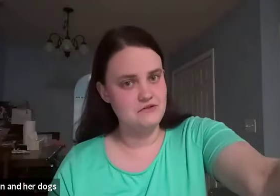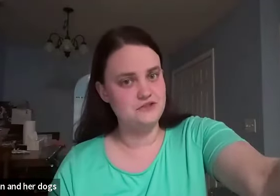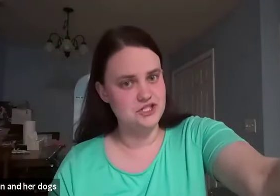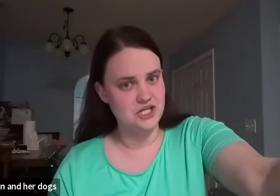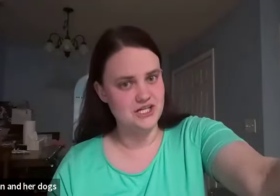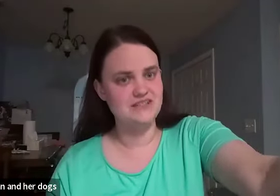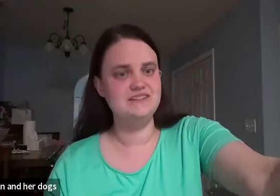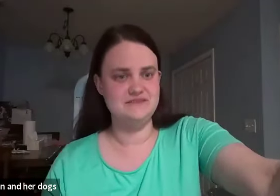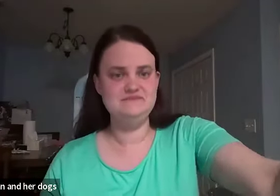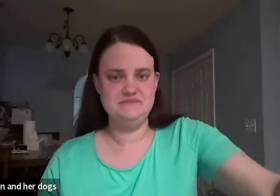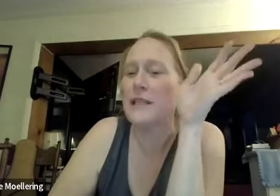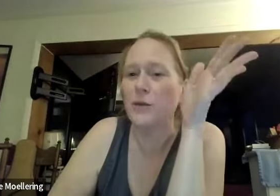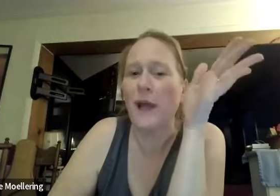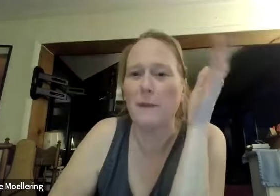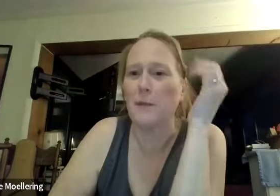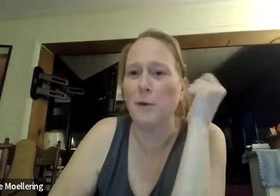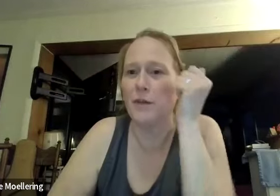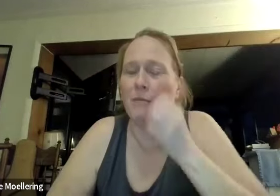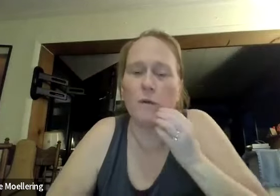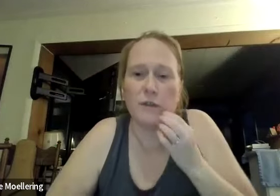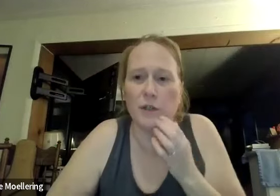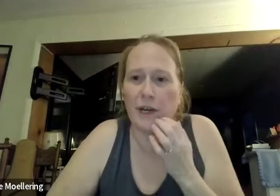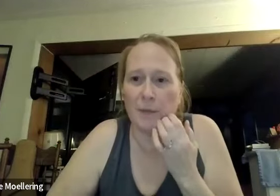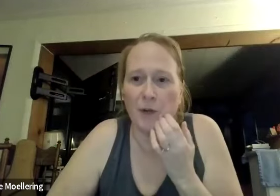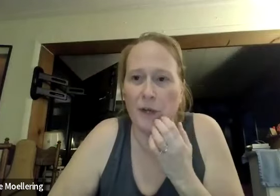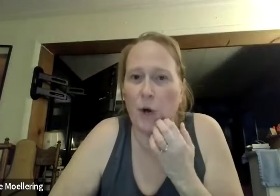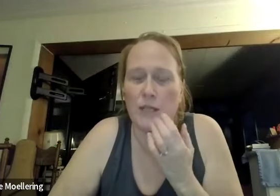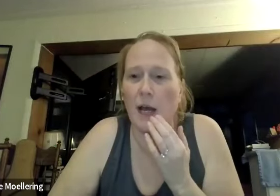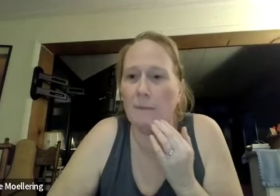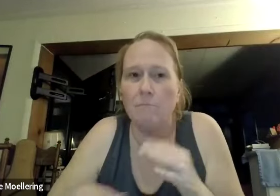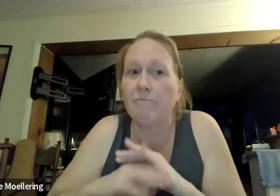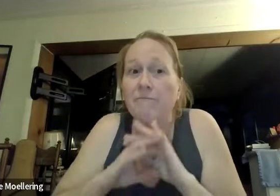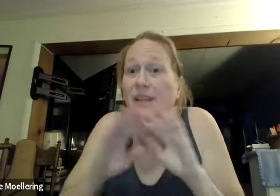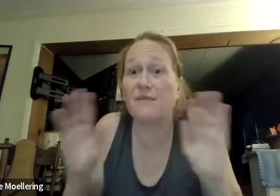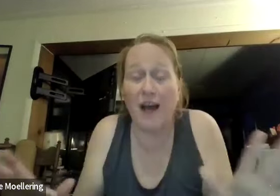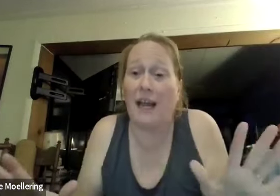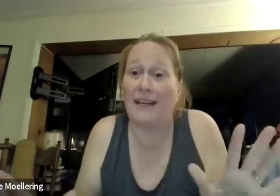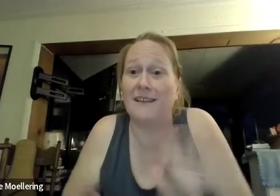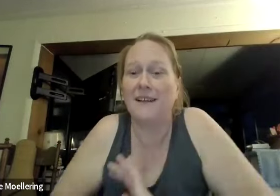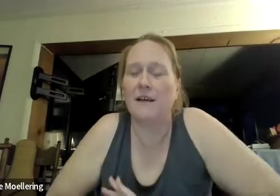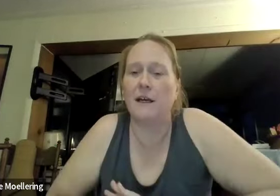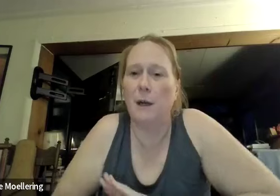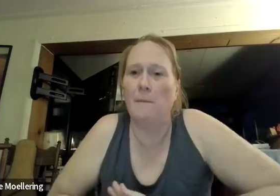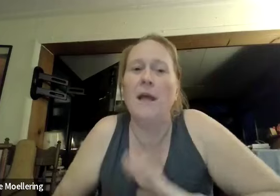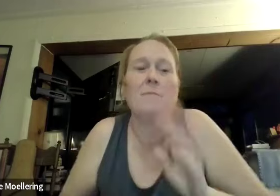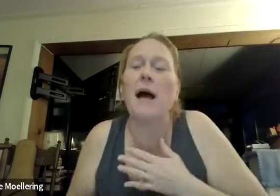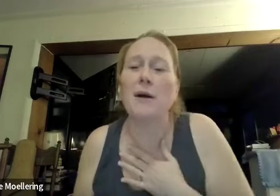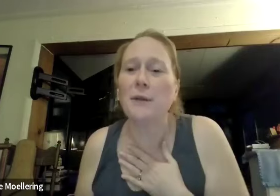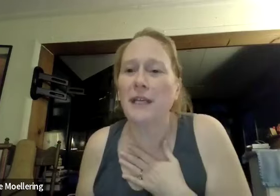level for sure. Yeah, we do have people that won't turn their camera on the whole time. That's fine. Um, my